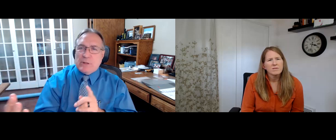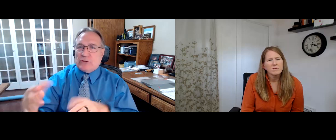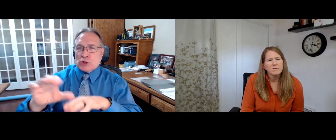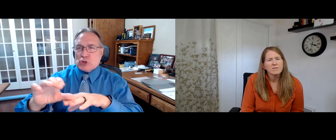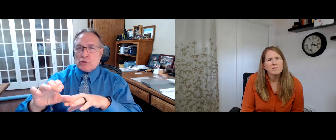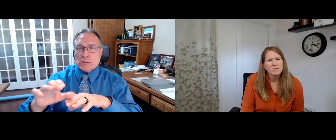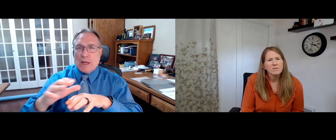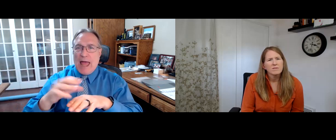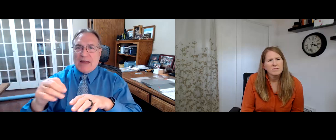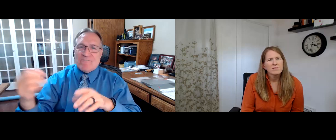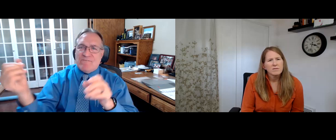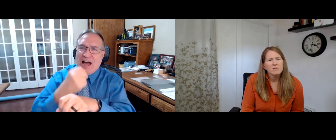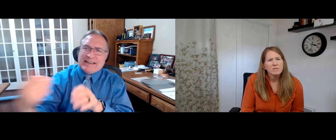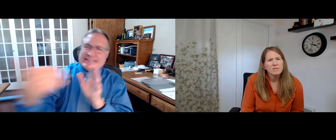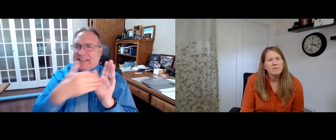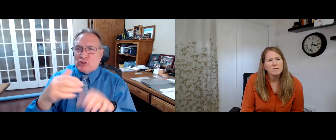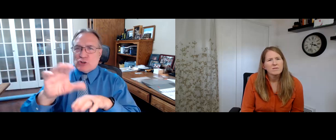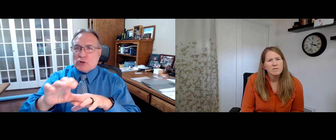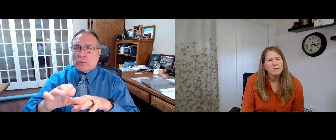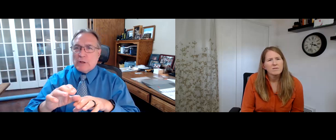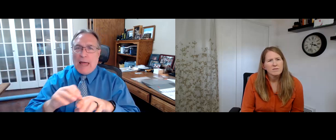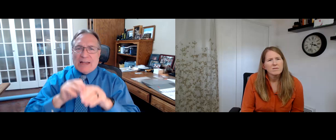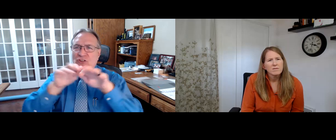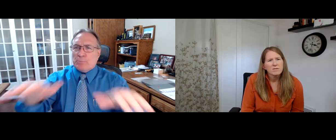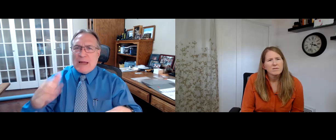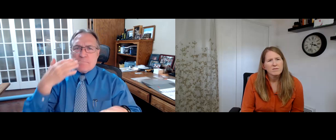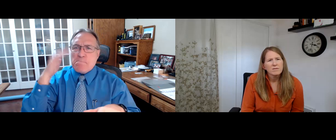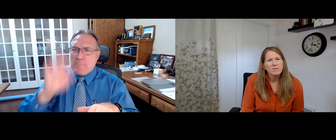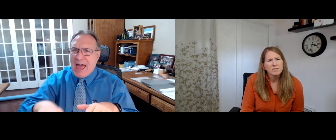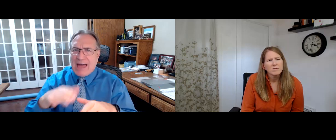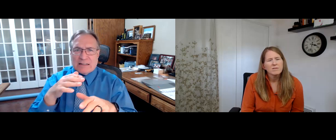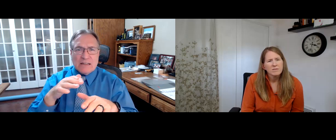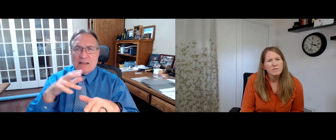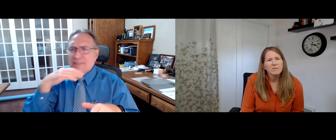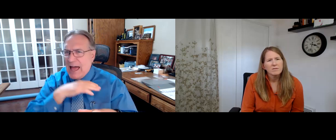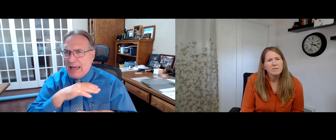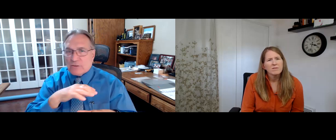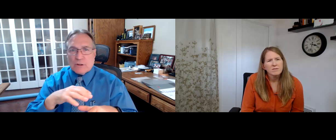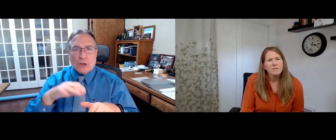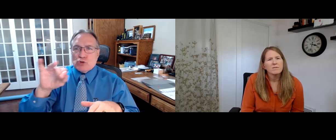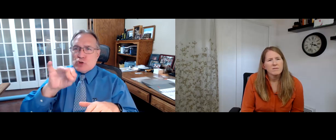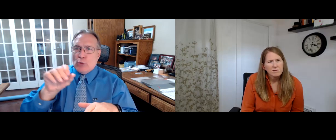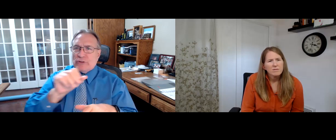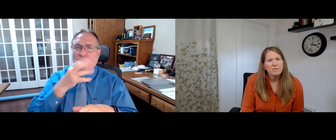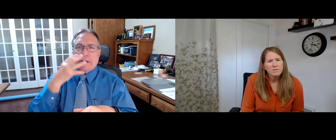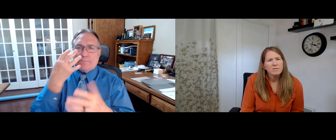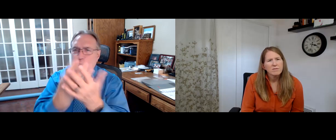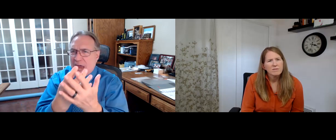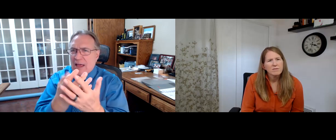enemies of the church and fought against the church and spread bad lies. Joseph in jail